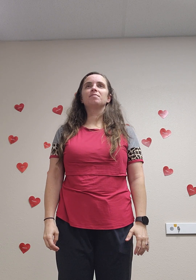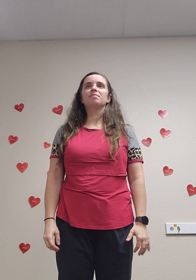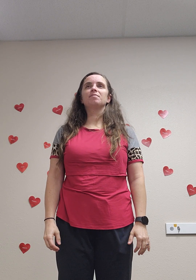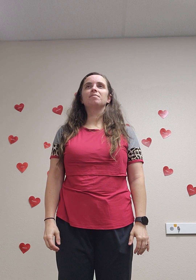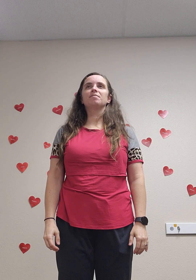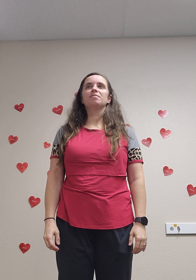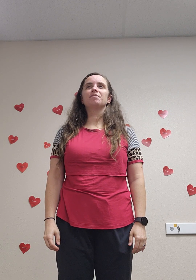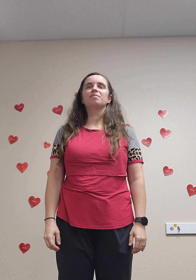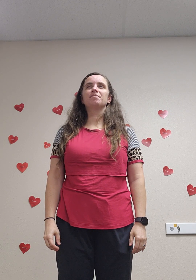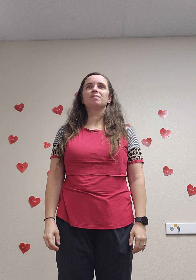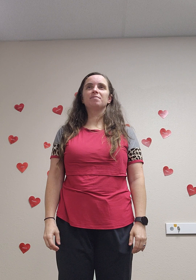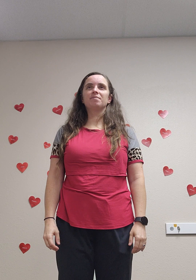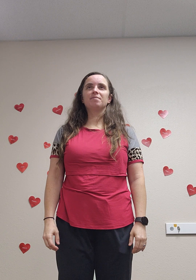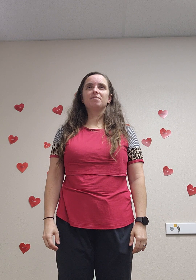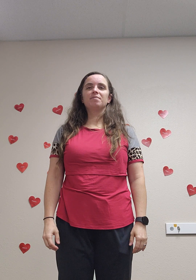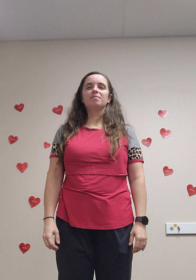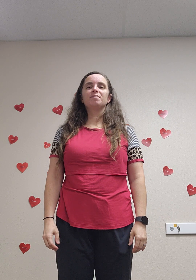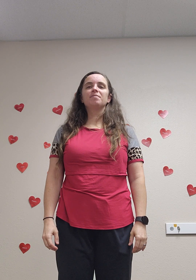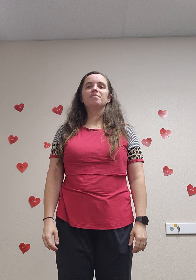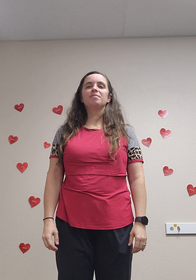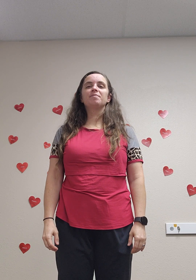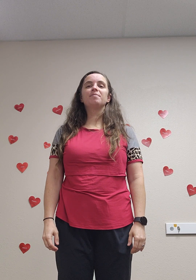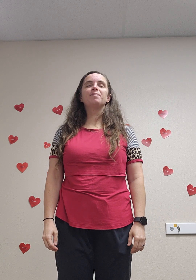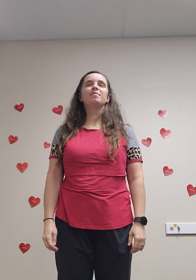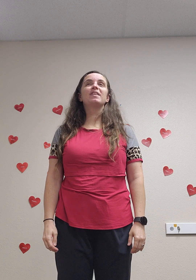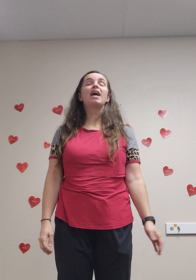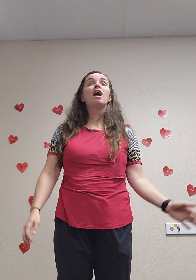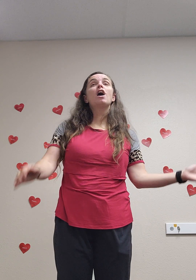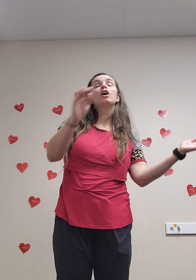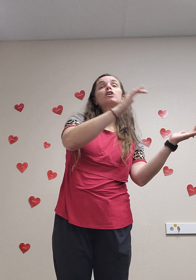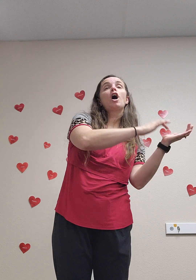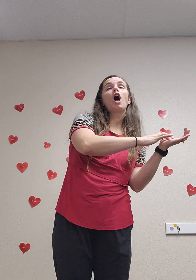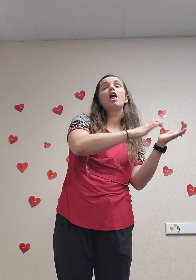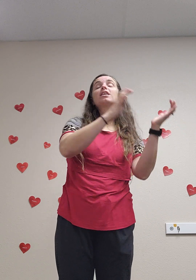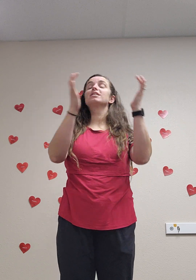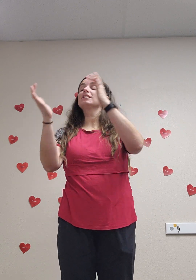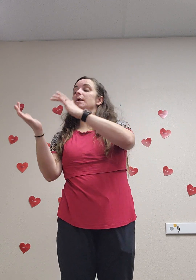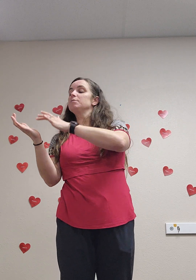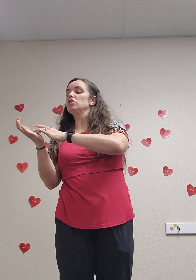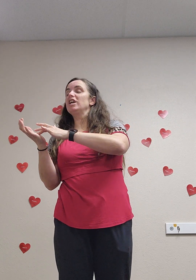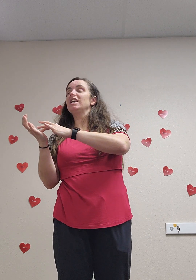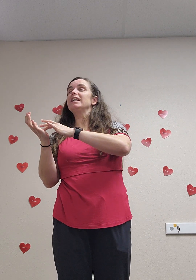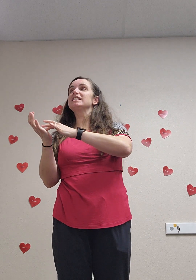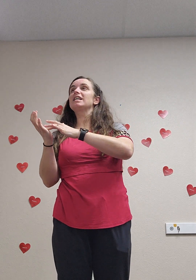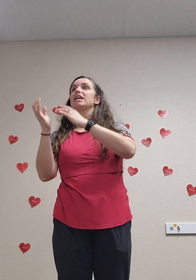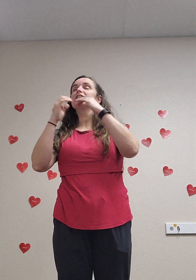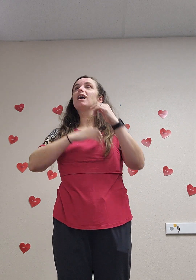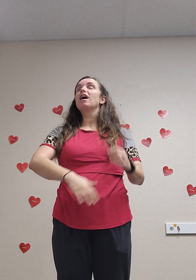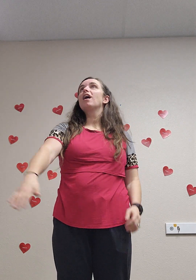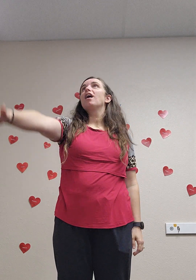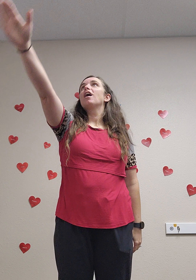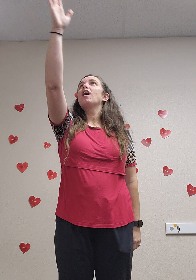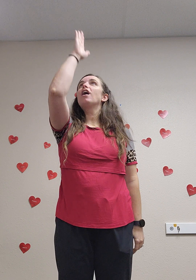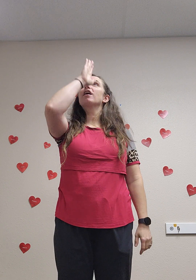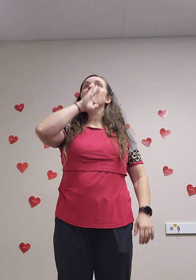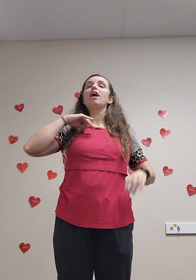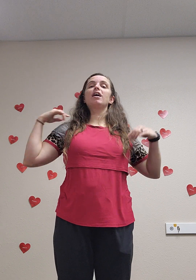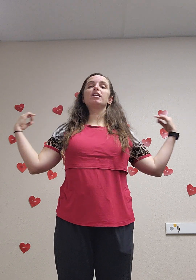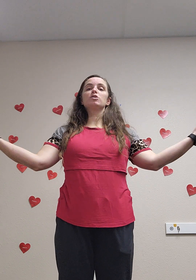and to give them new life Call His name Jesus, our God is